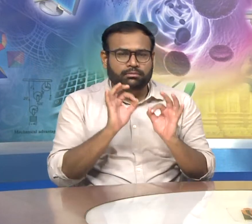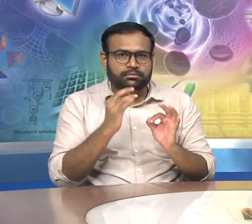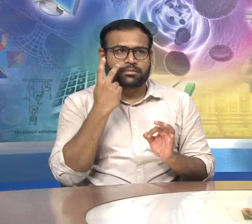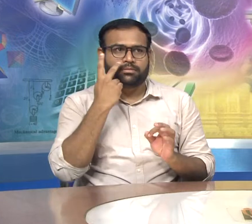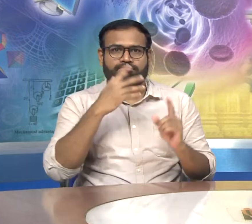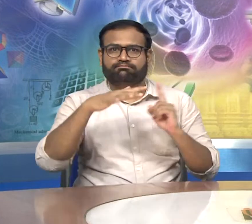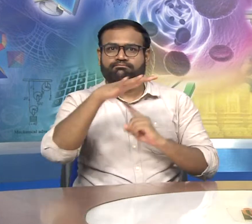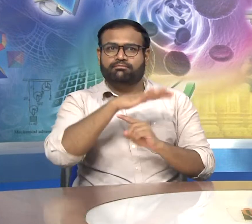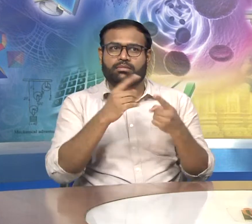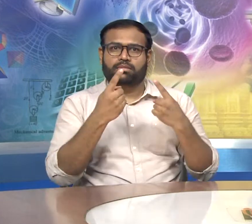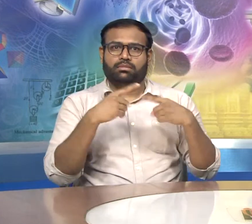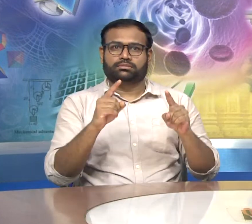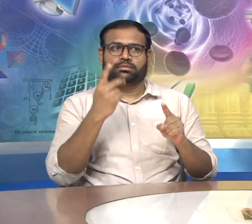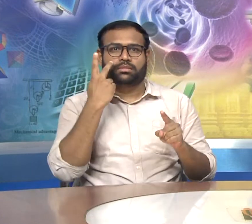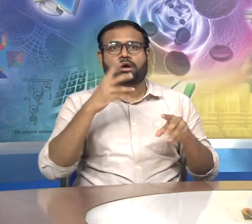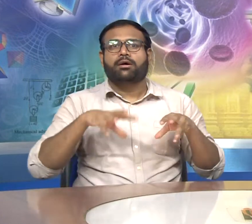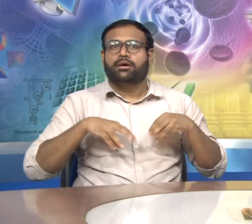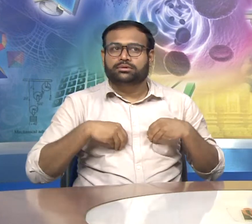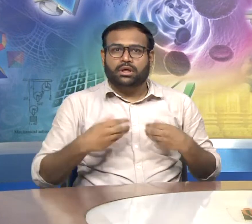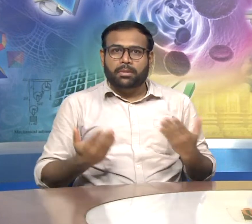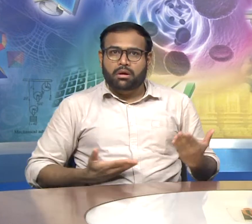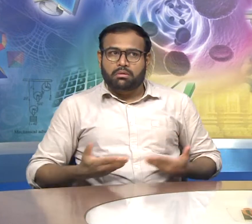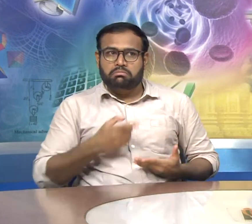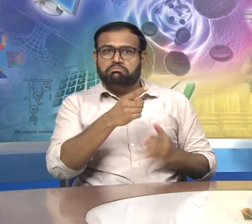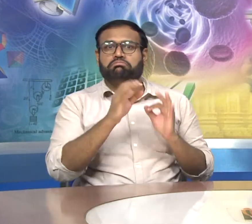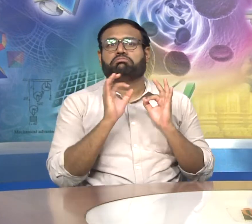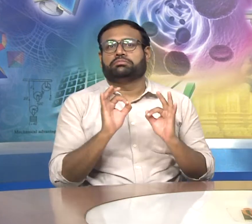Appropriate, like correct, acceptable.